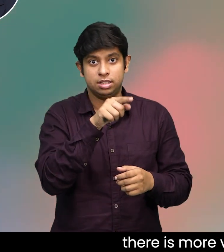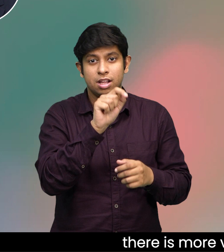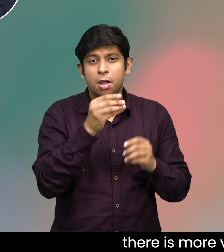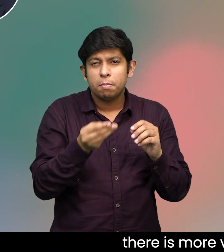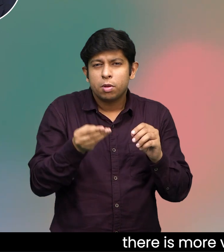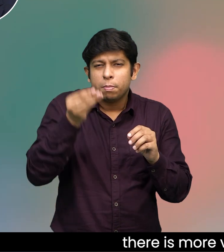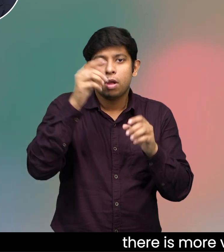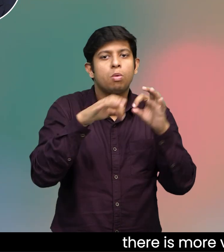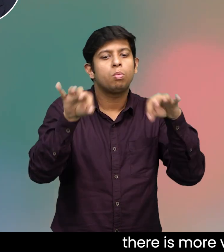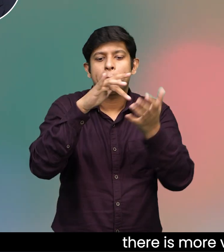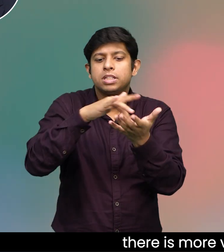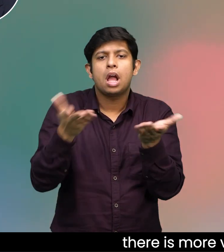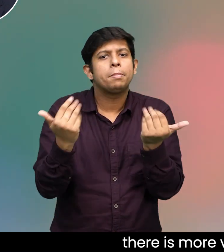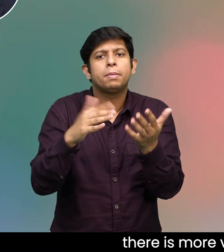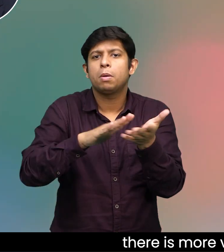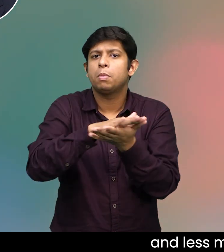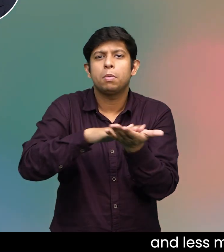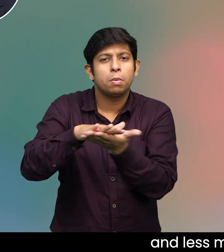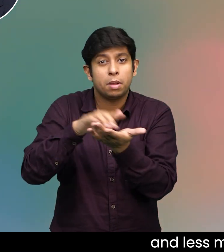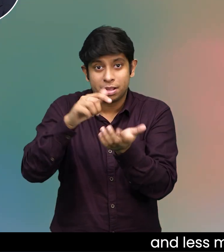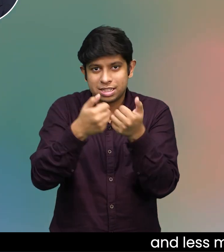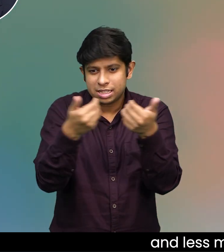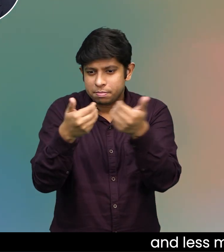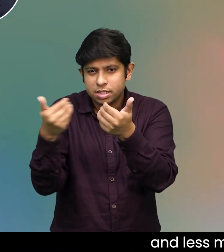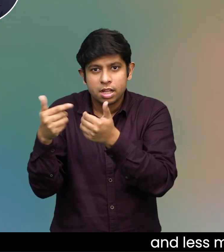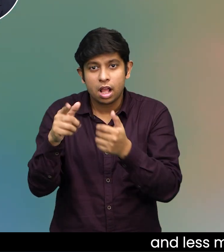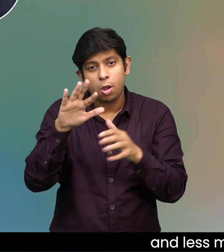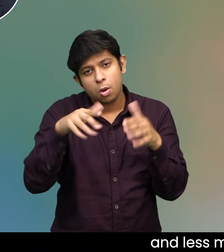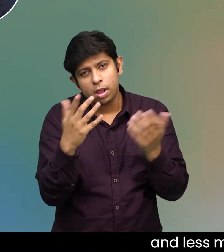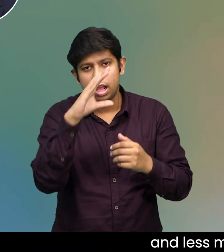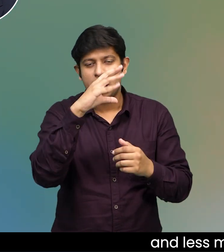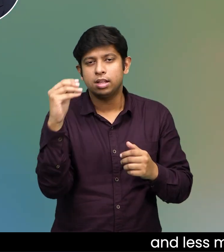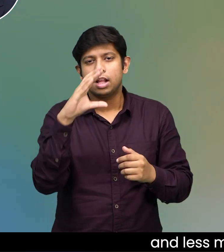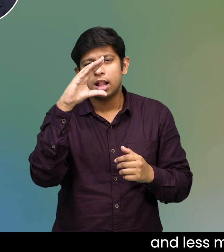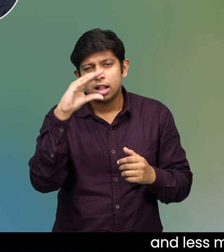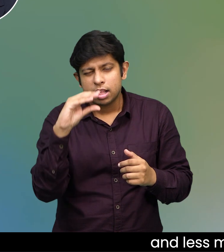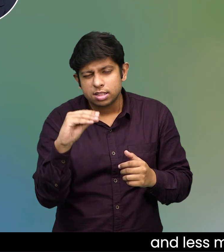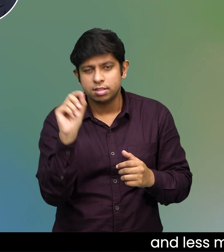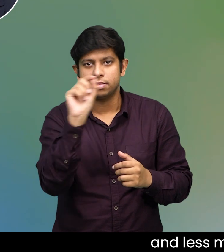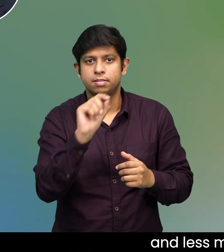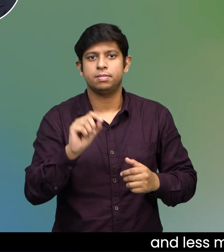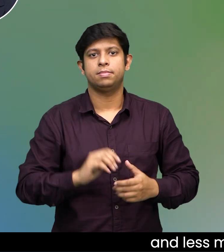there is more vacant space and less molecules.